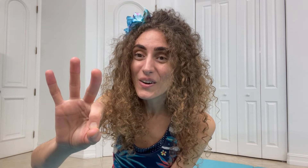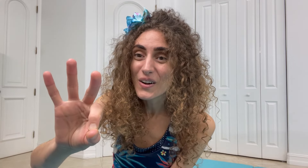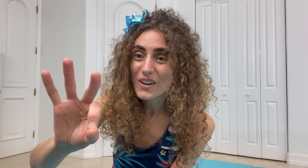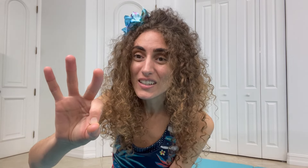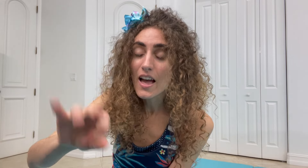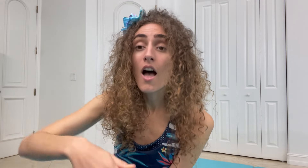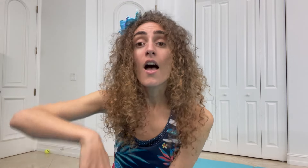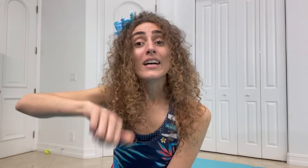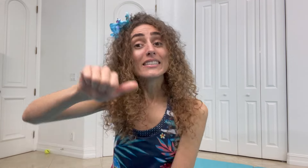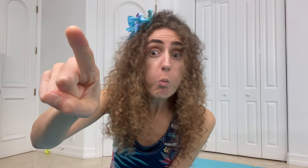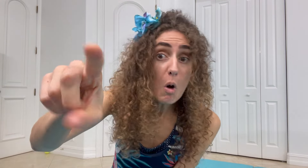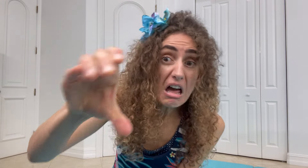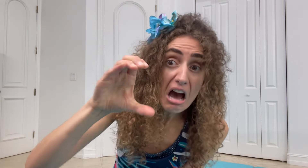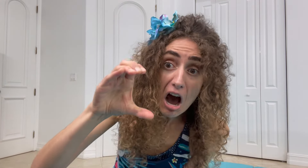9 years old.